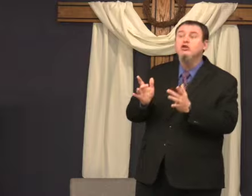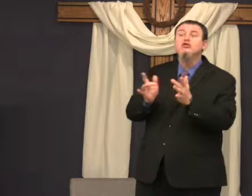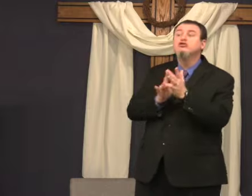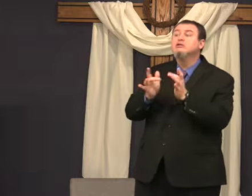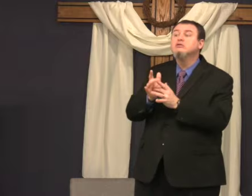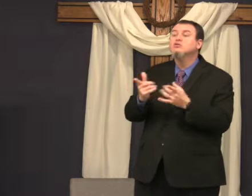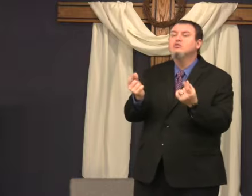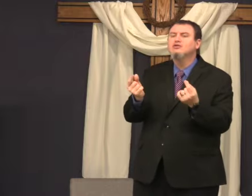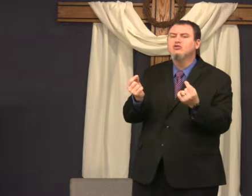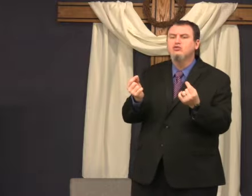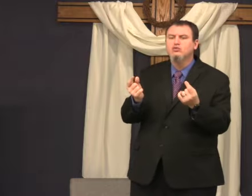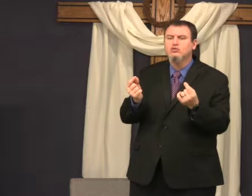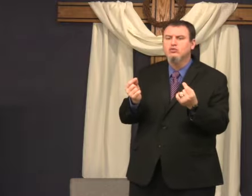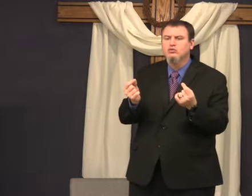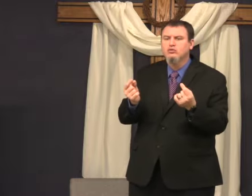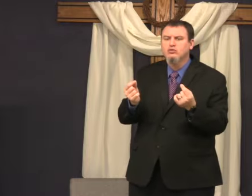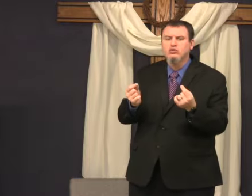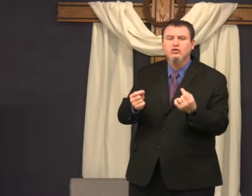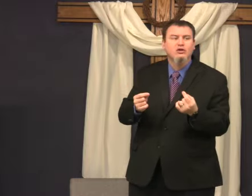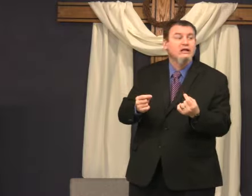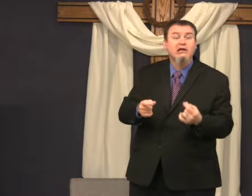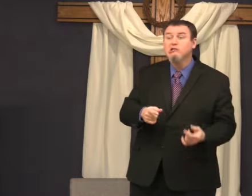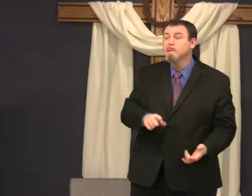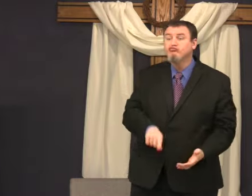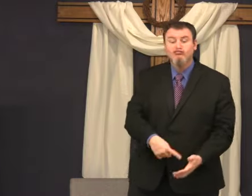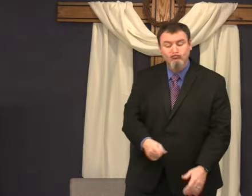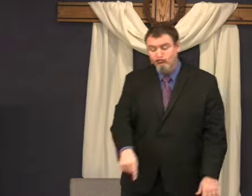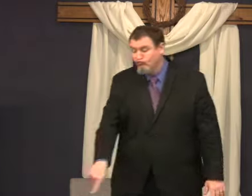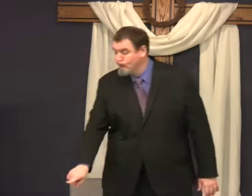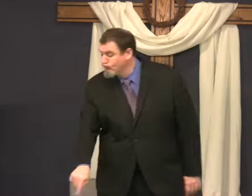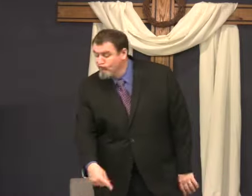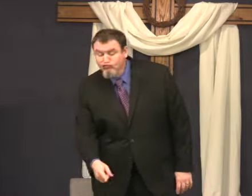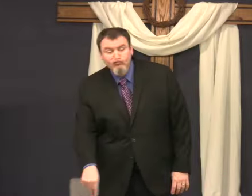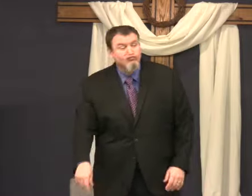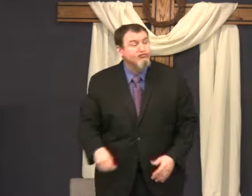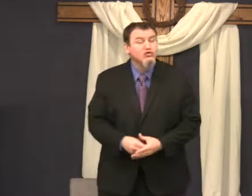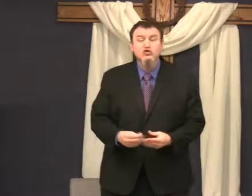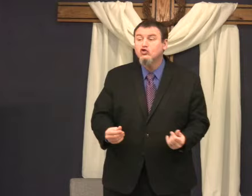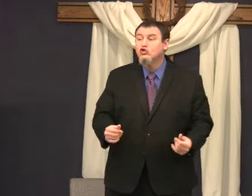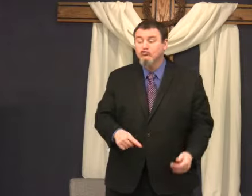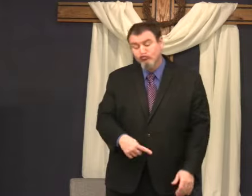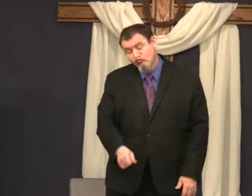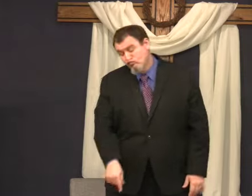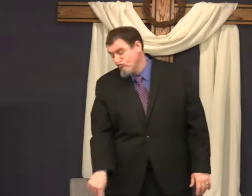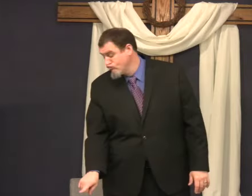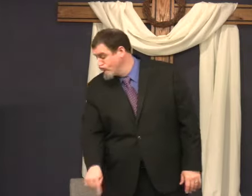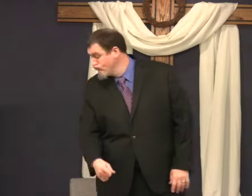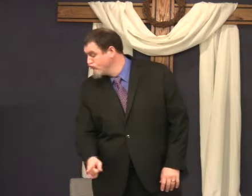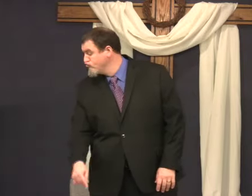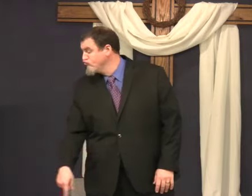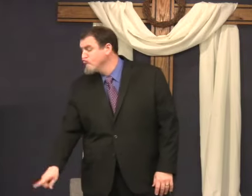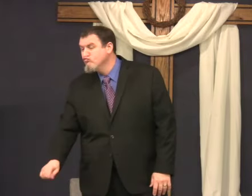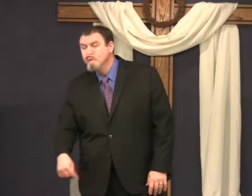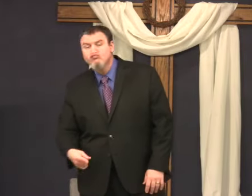So in their gut, they didn't like Jesus. And what did they do? What did Jesus do? He just wrote on the